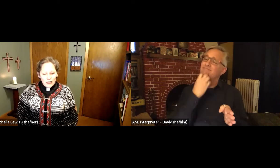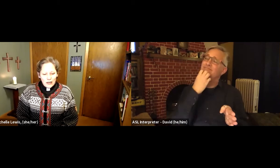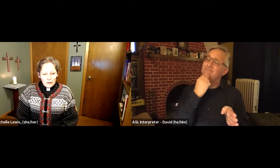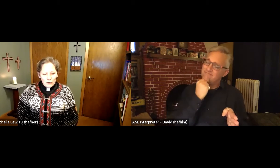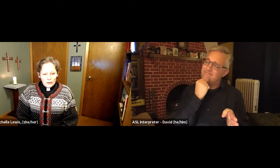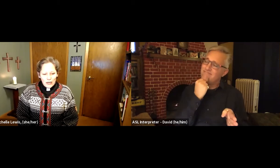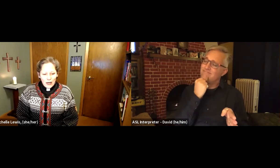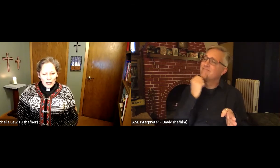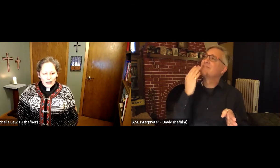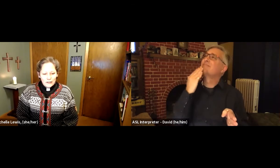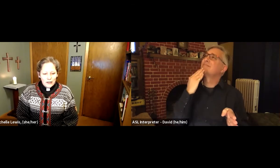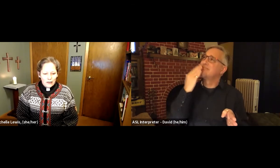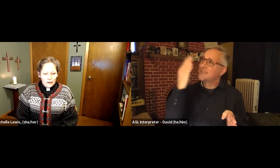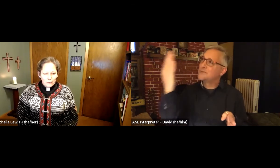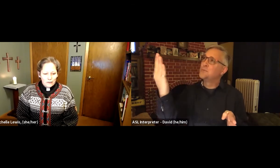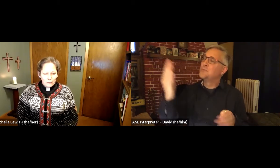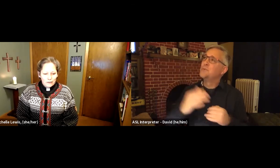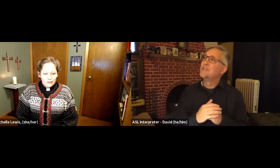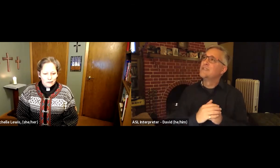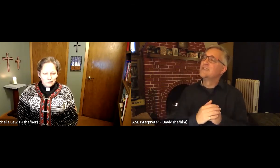for the time we had together.